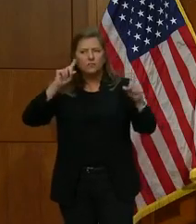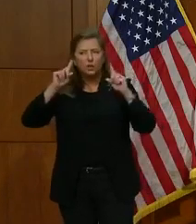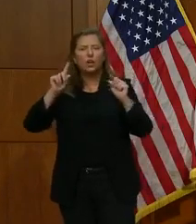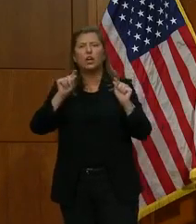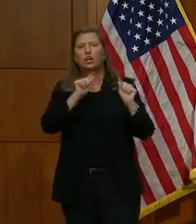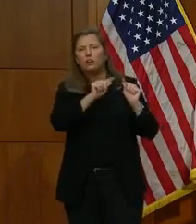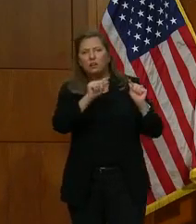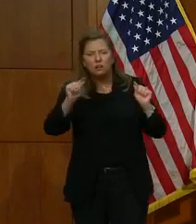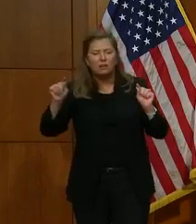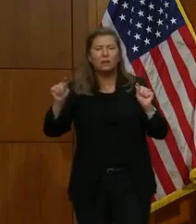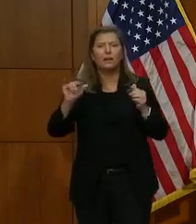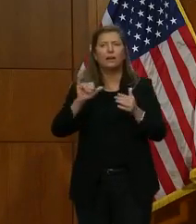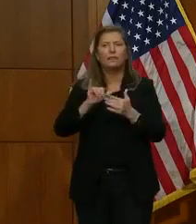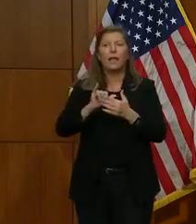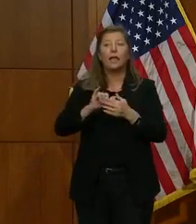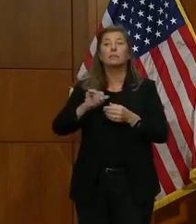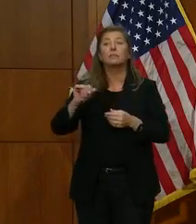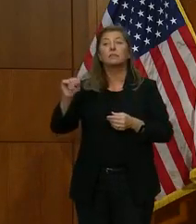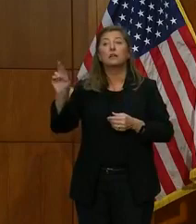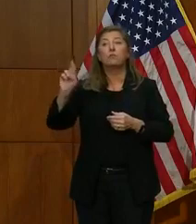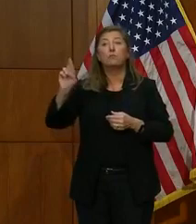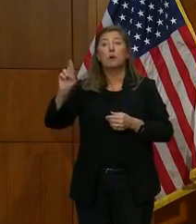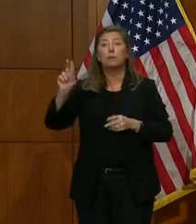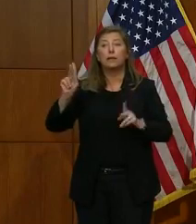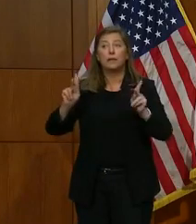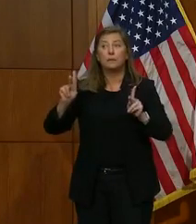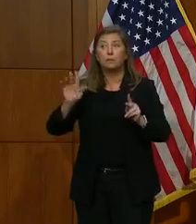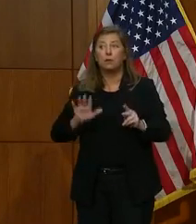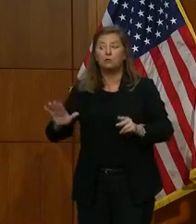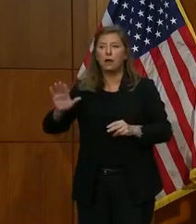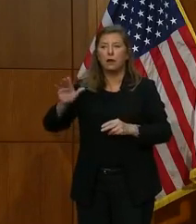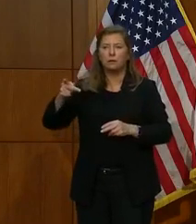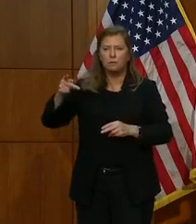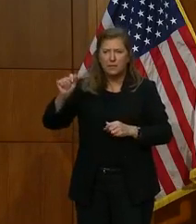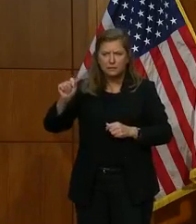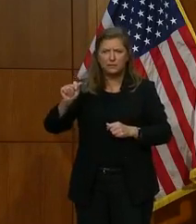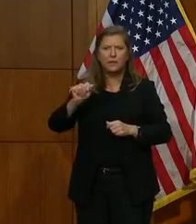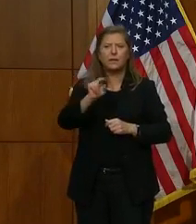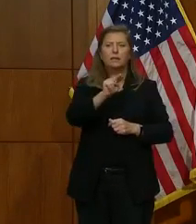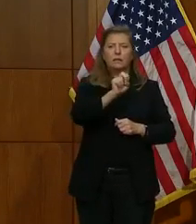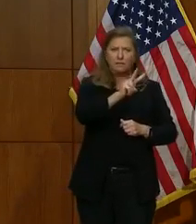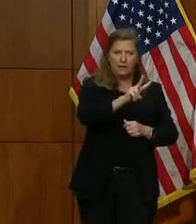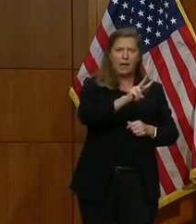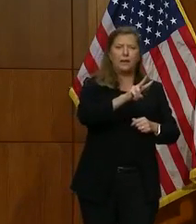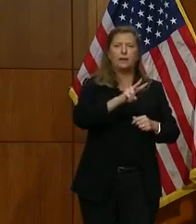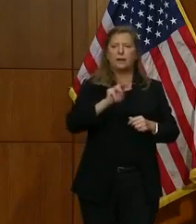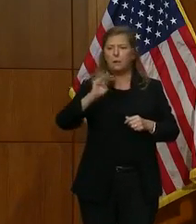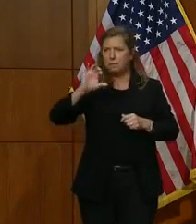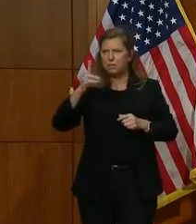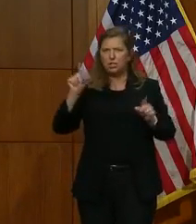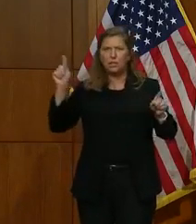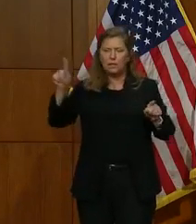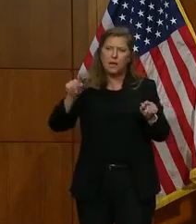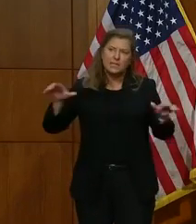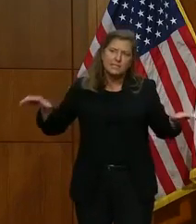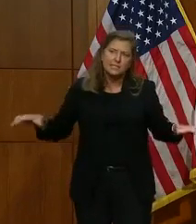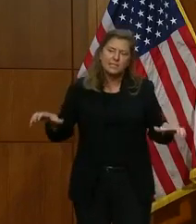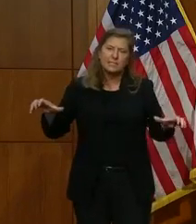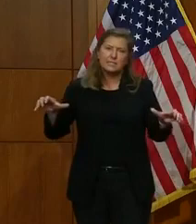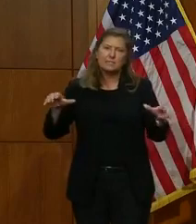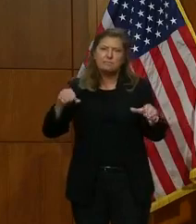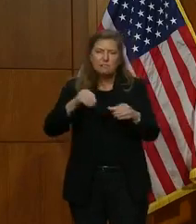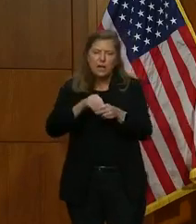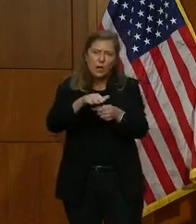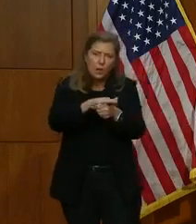that Republicans across Pennsylvania, Nevada, and Michigan are trying to get more access to